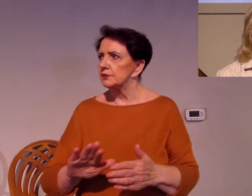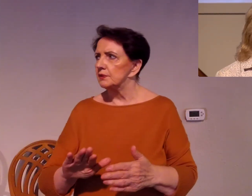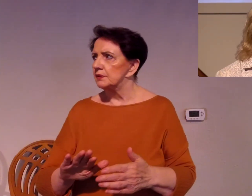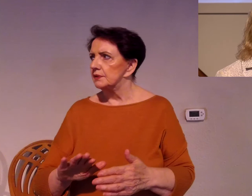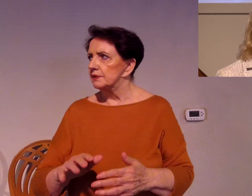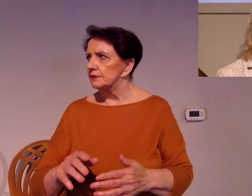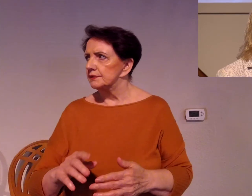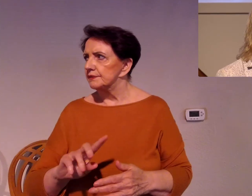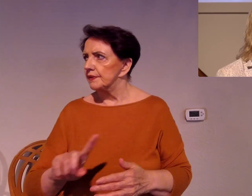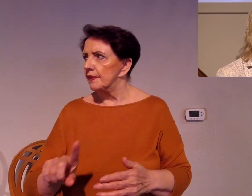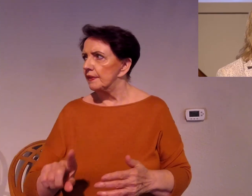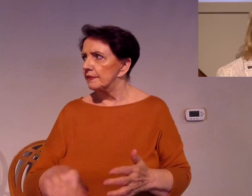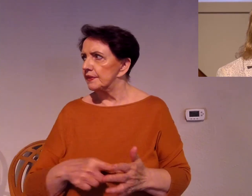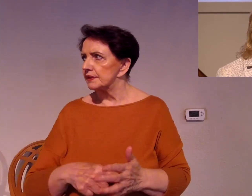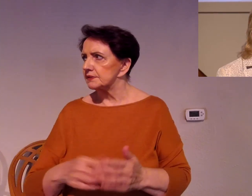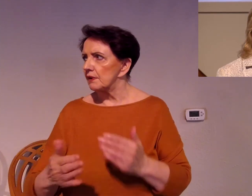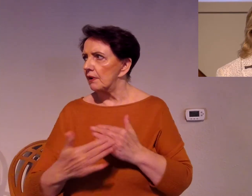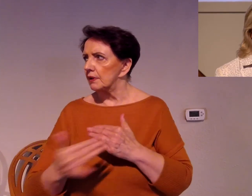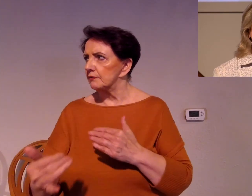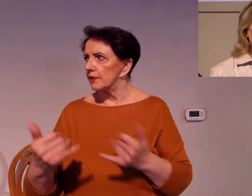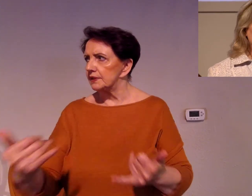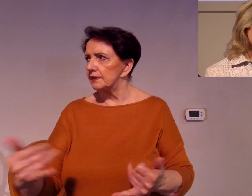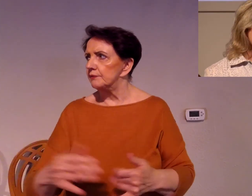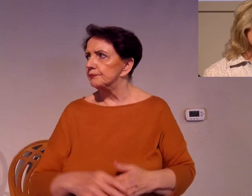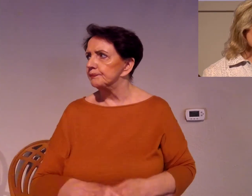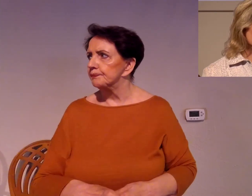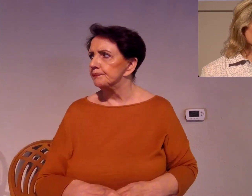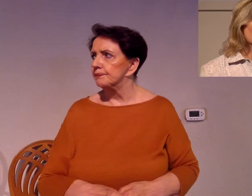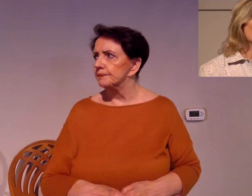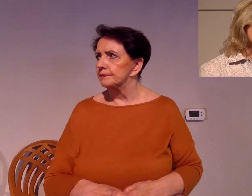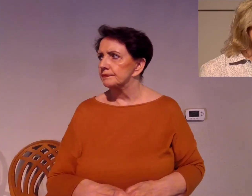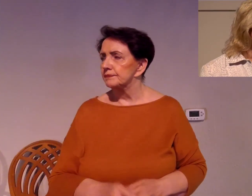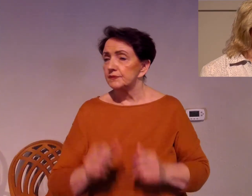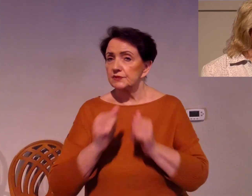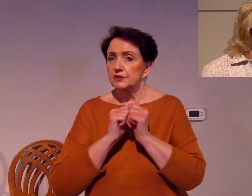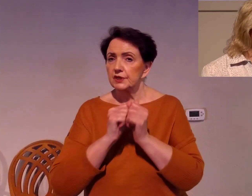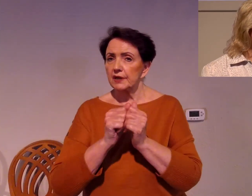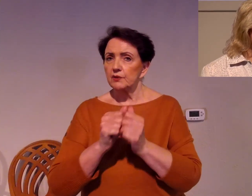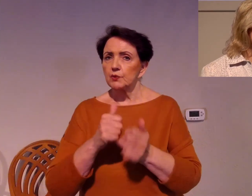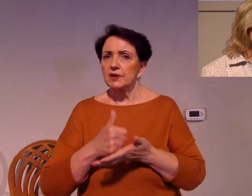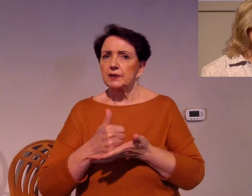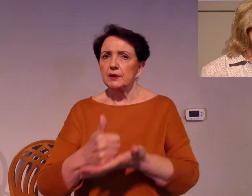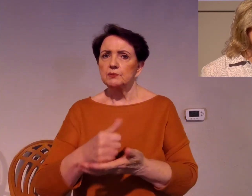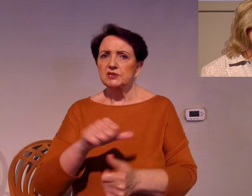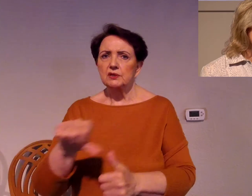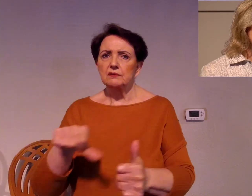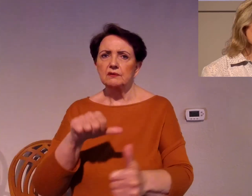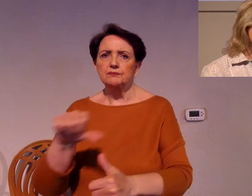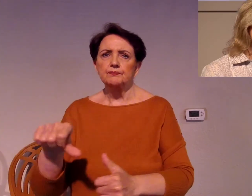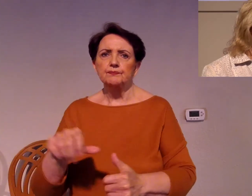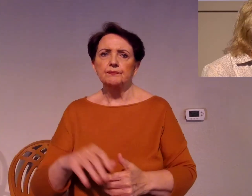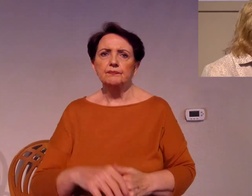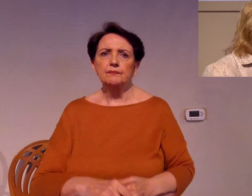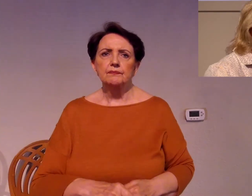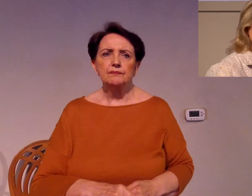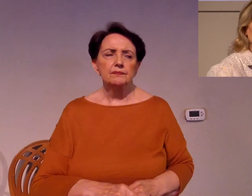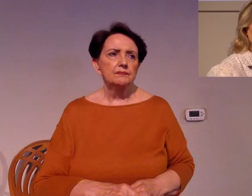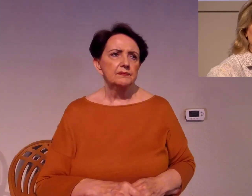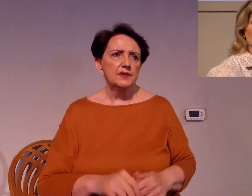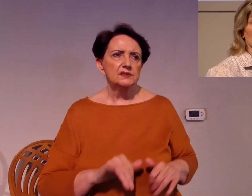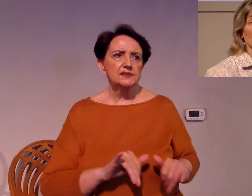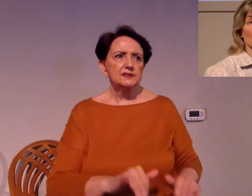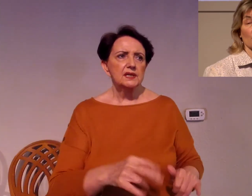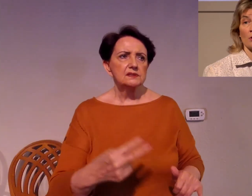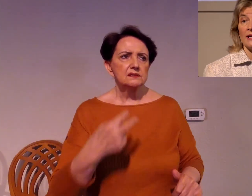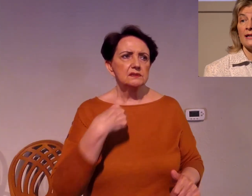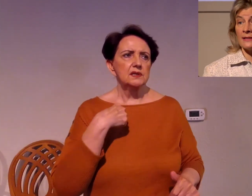it out in this moment collectively, because together we can help each other. Not stay at the